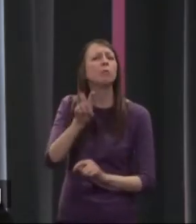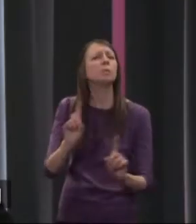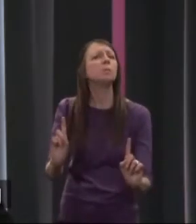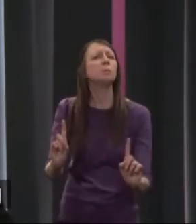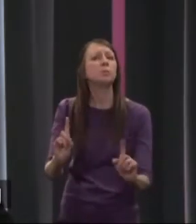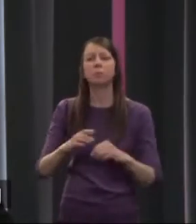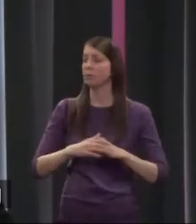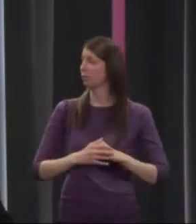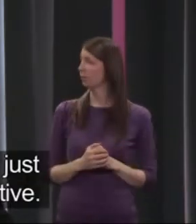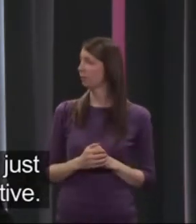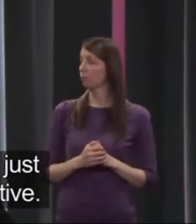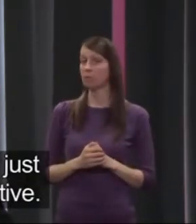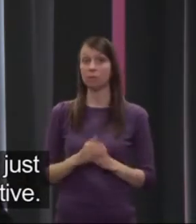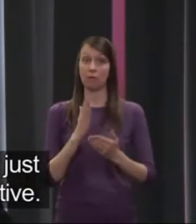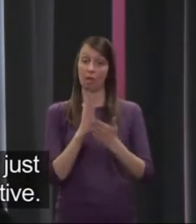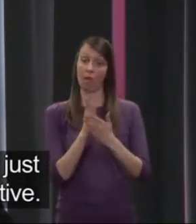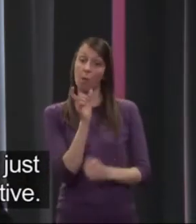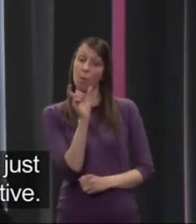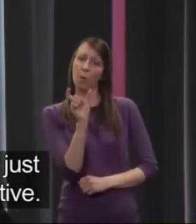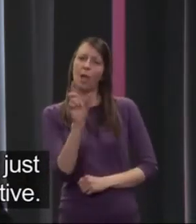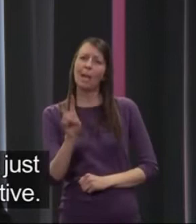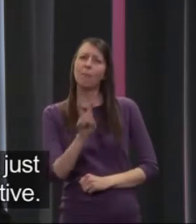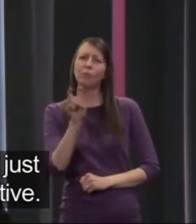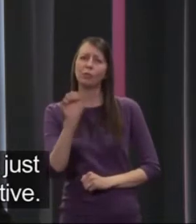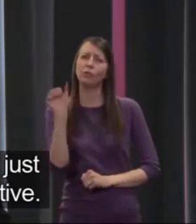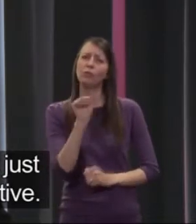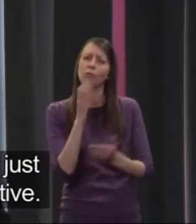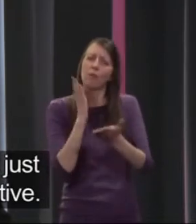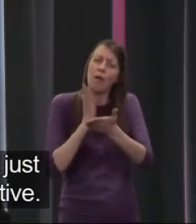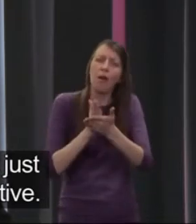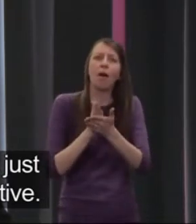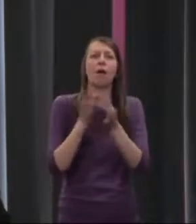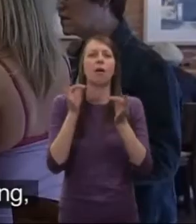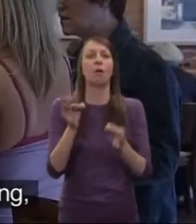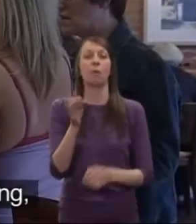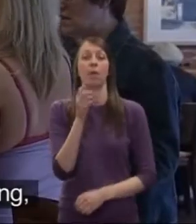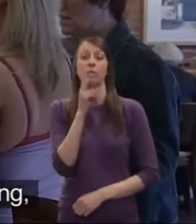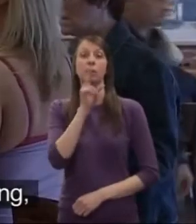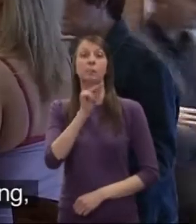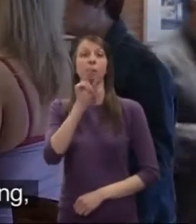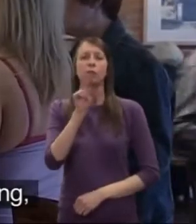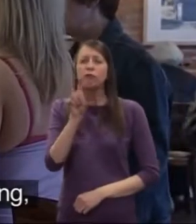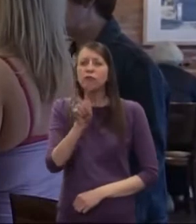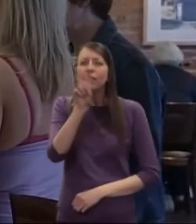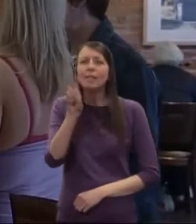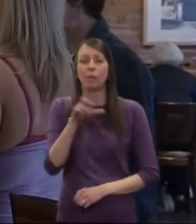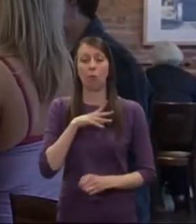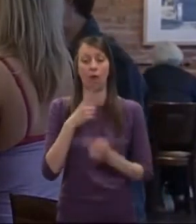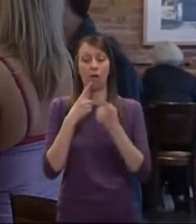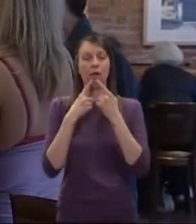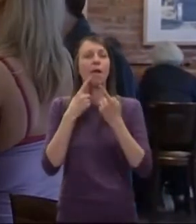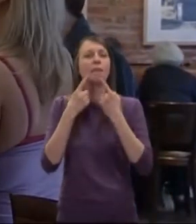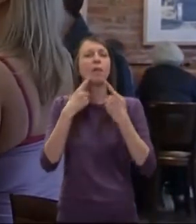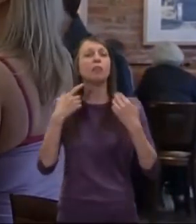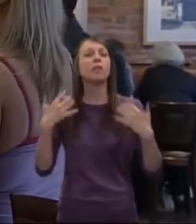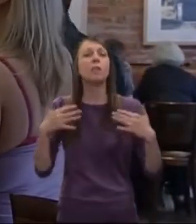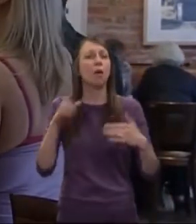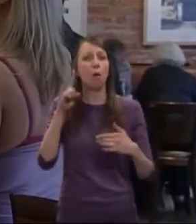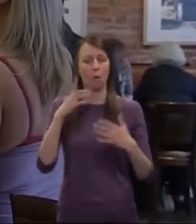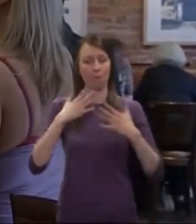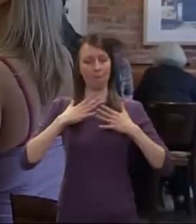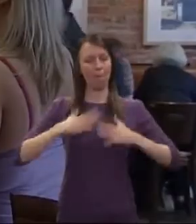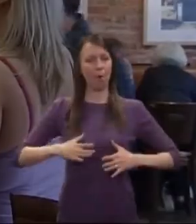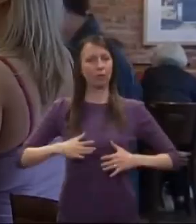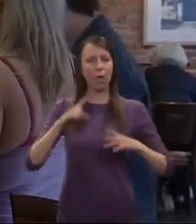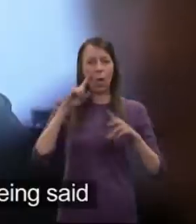call it speech reading because, in fact, it's not just the lips that are informative. Where people are looking and how they hold their body,